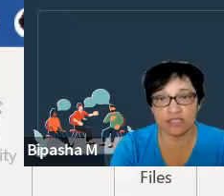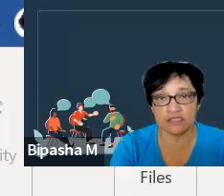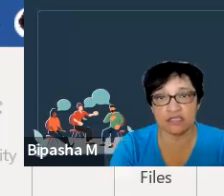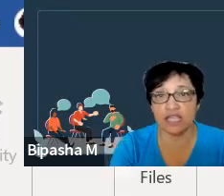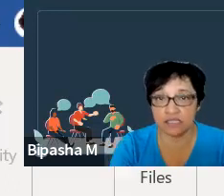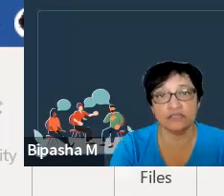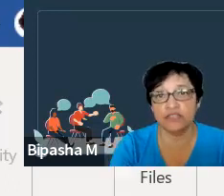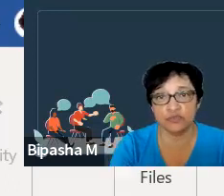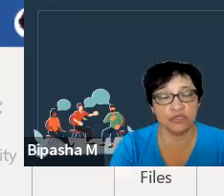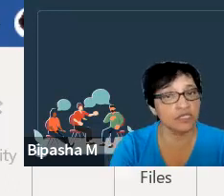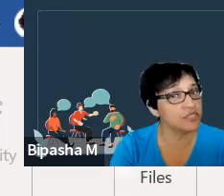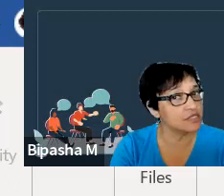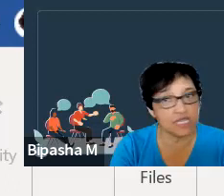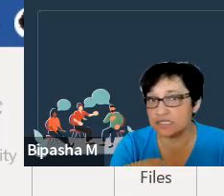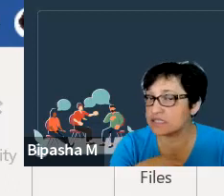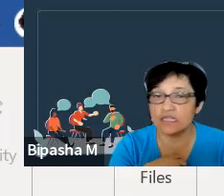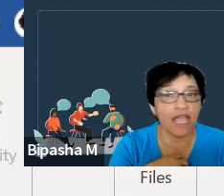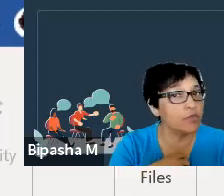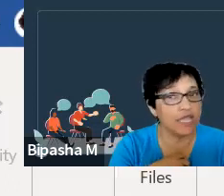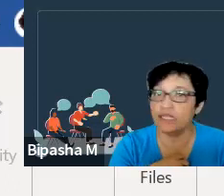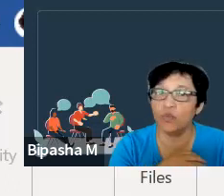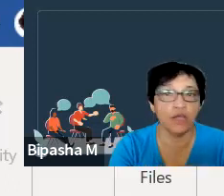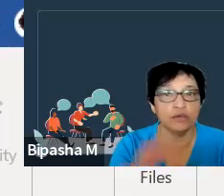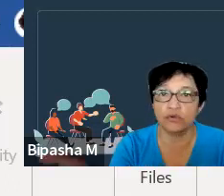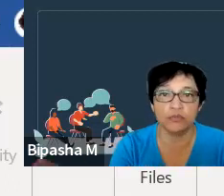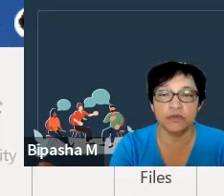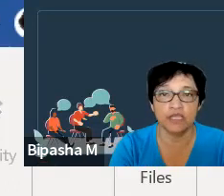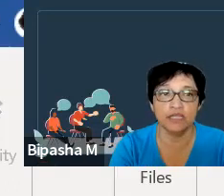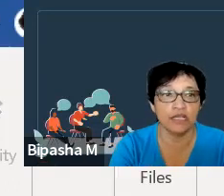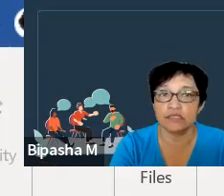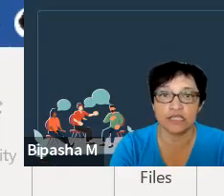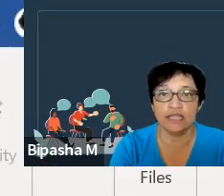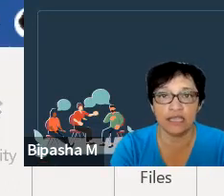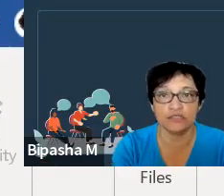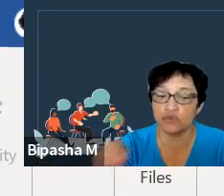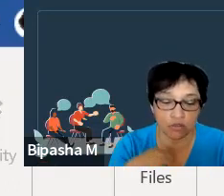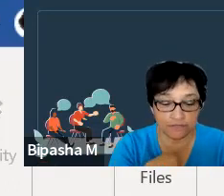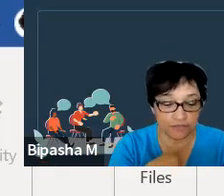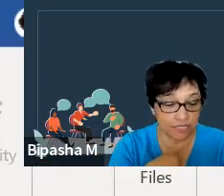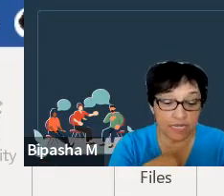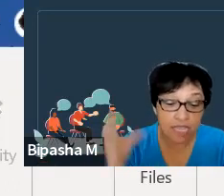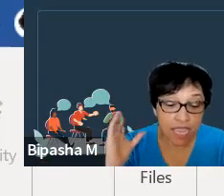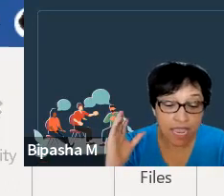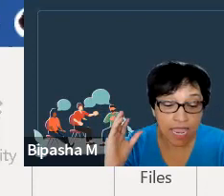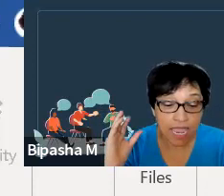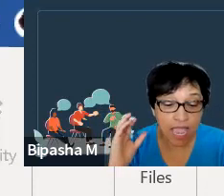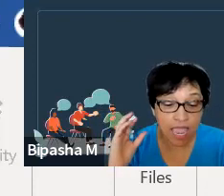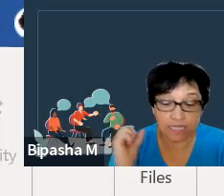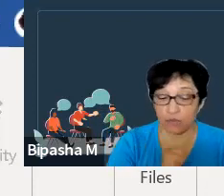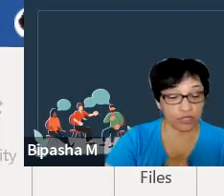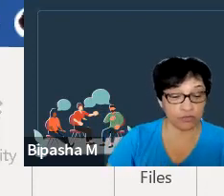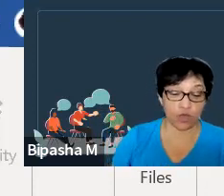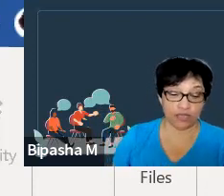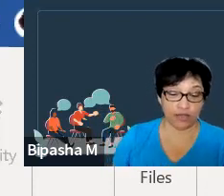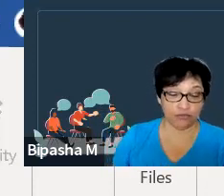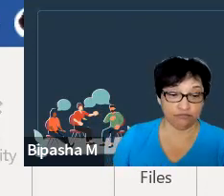of us as individuals. It doesn't lie with any one group in our society. I strongly feel that. And